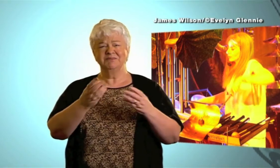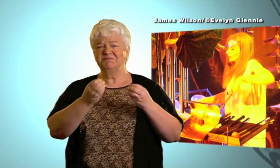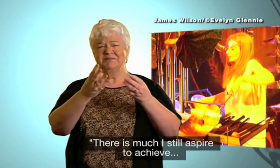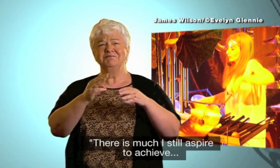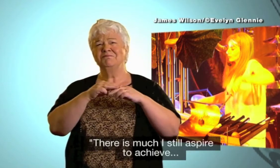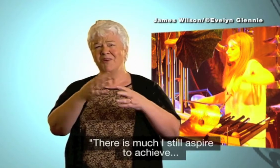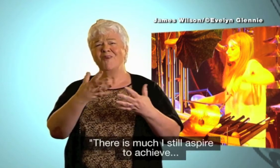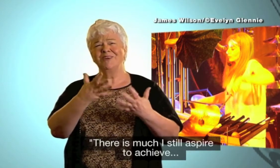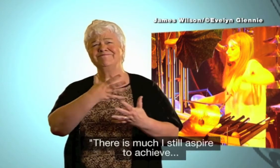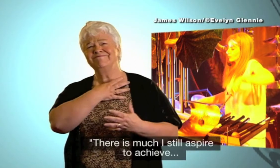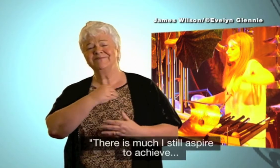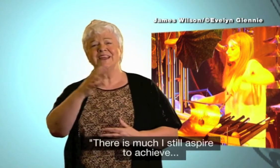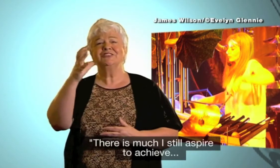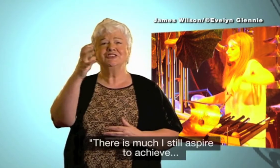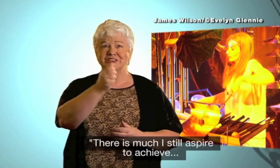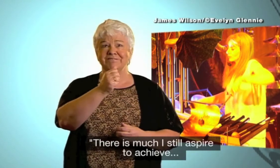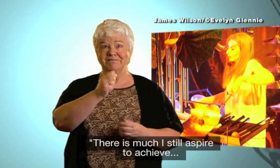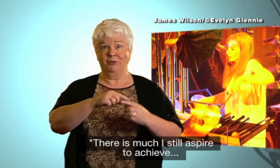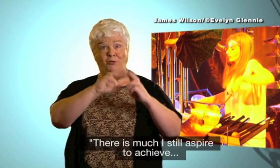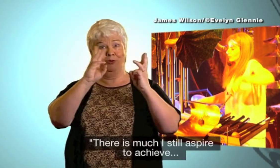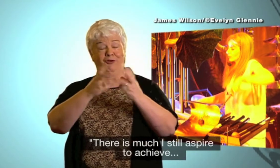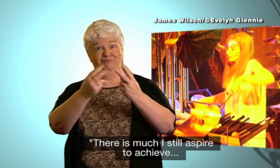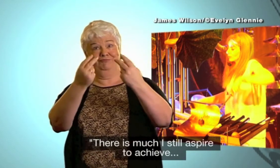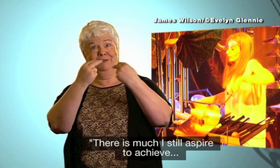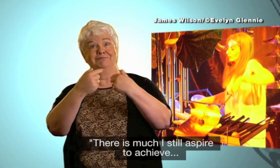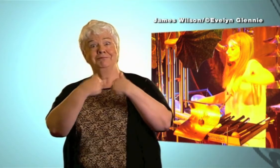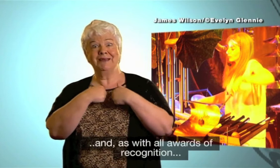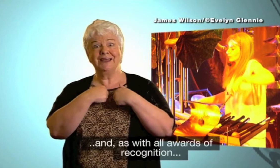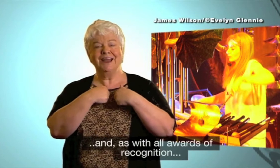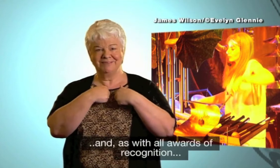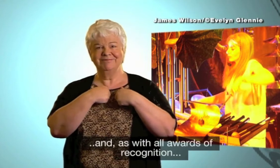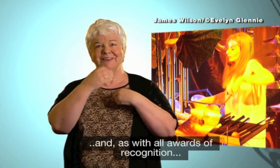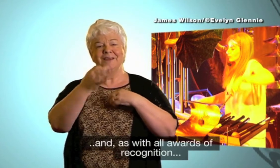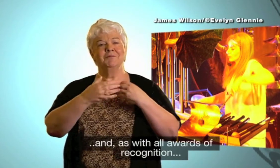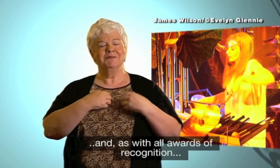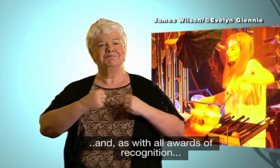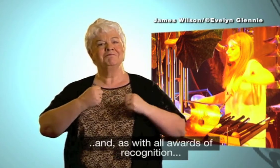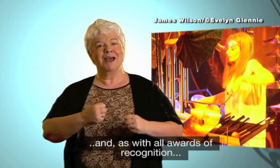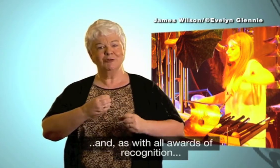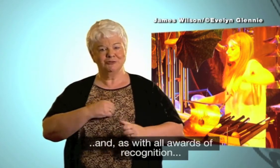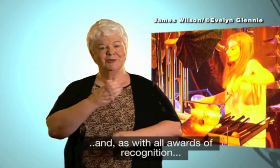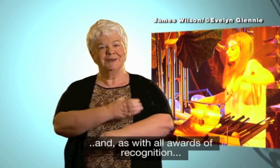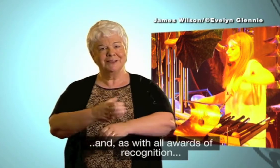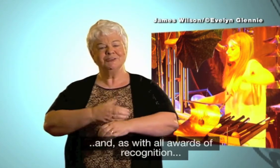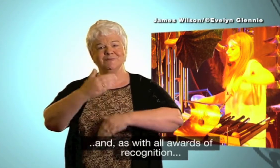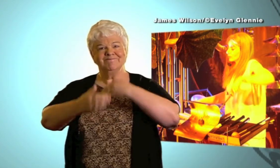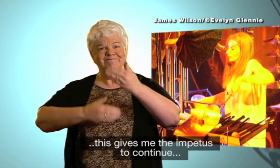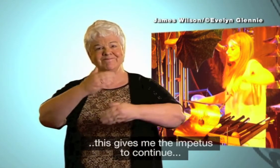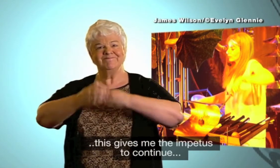"There is much I still aspire to achieve. And as with all awards of recognition, this gives me